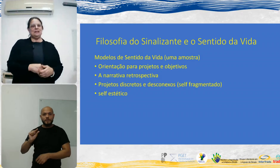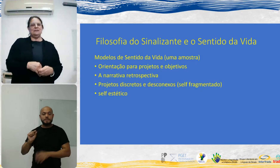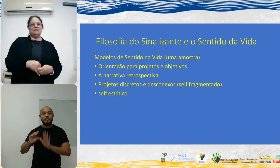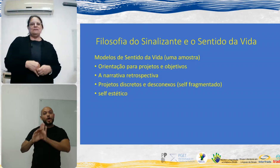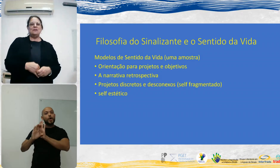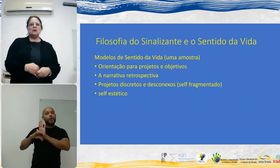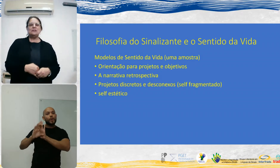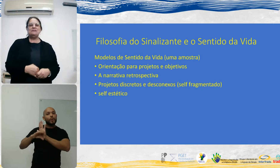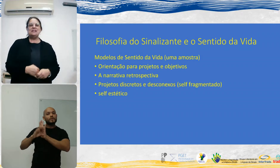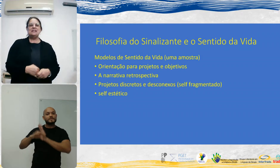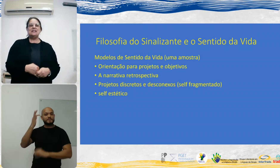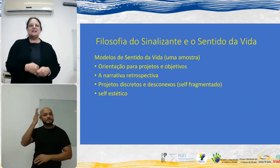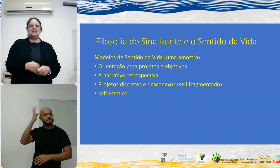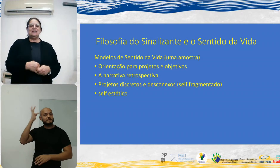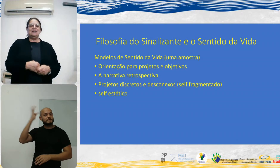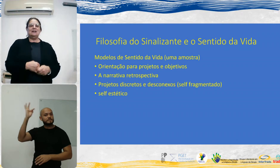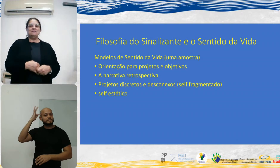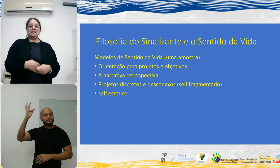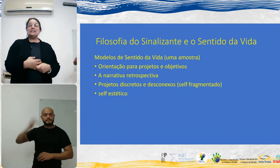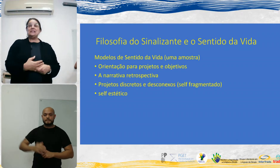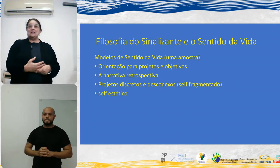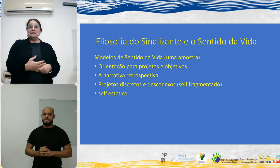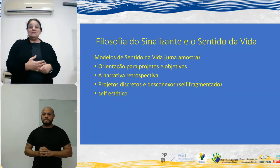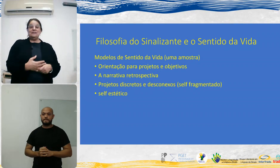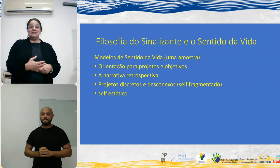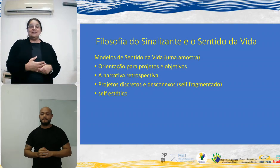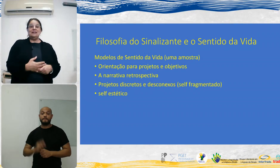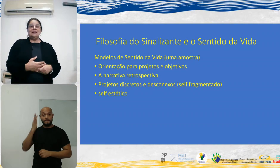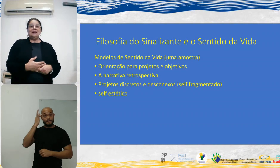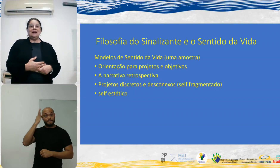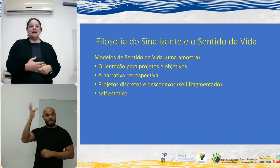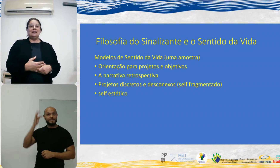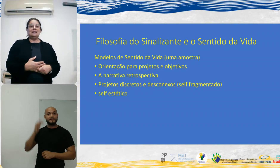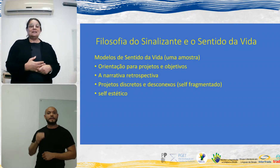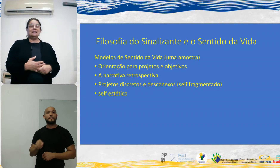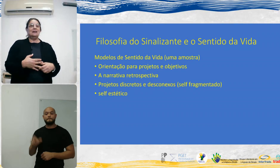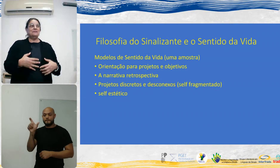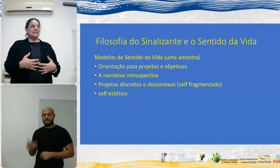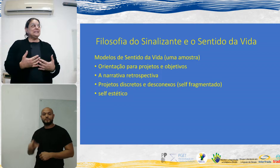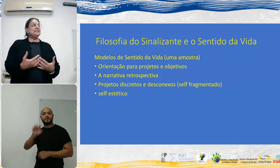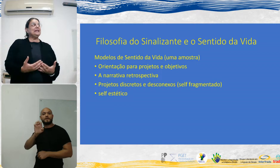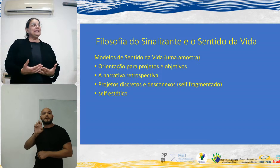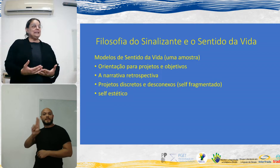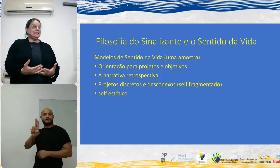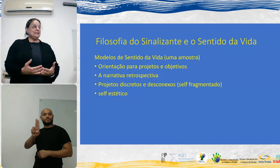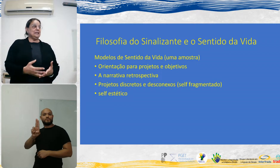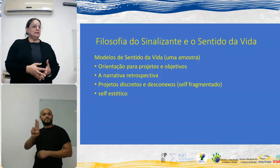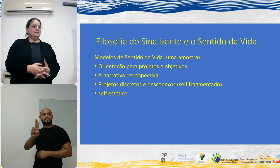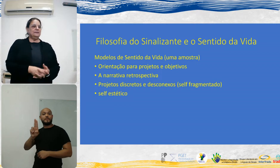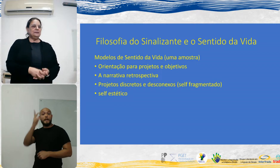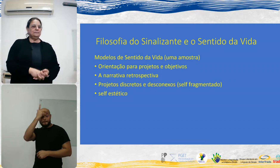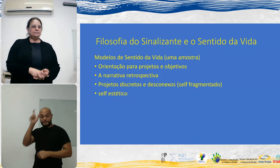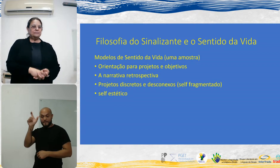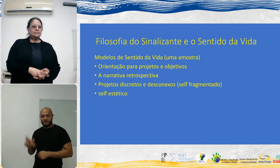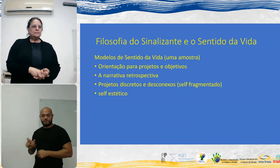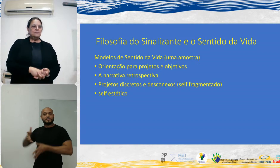concepts of the philosophy of the self and of the signing self.